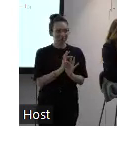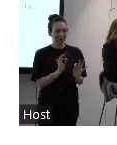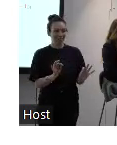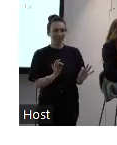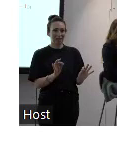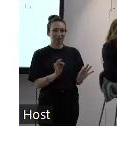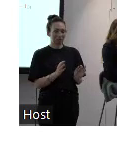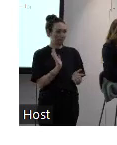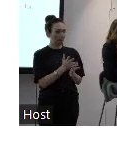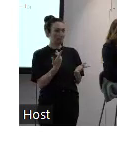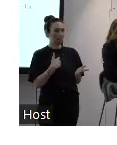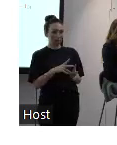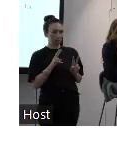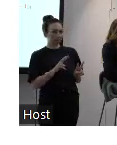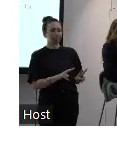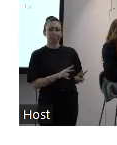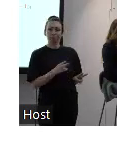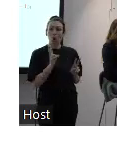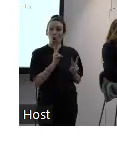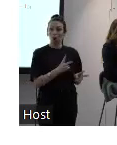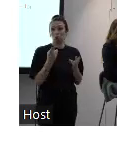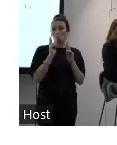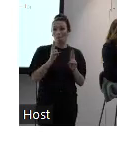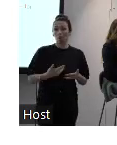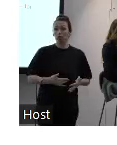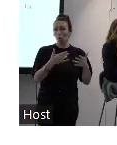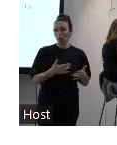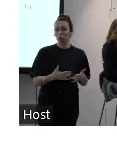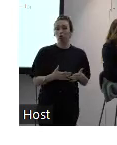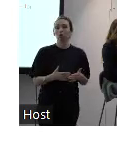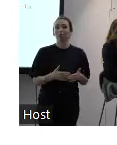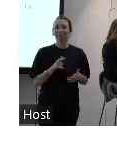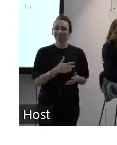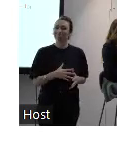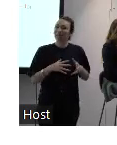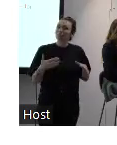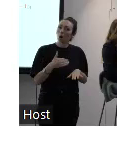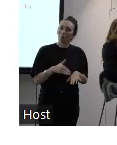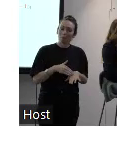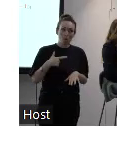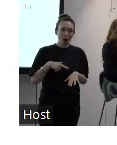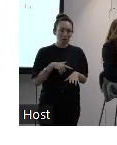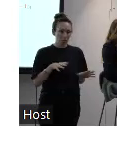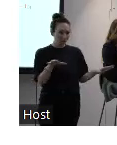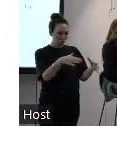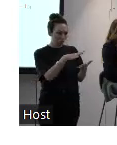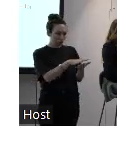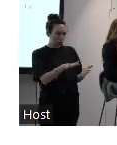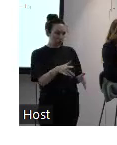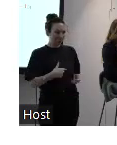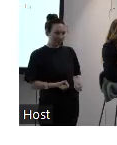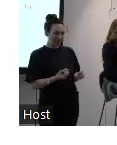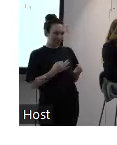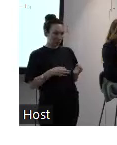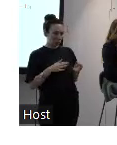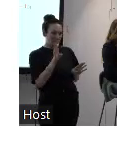we can treat. So that's one of the biggest problems in this field. We don't have anything that will identify